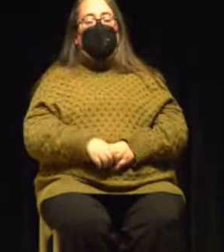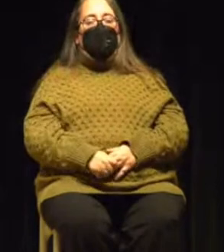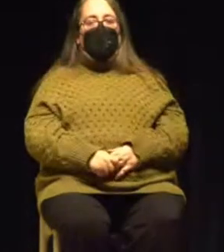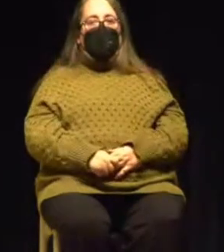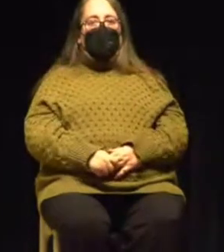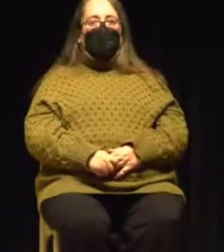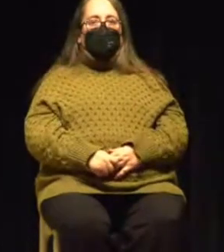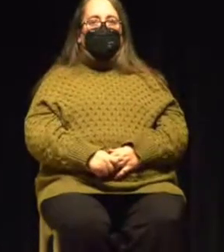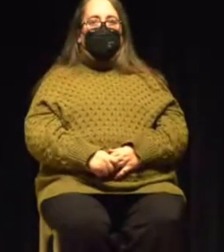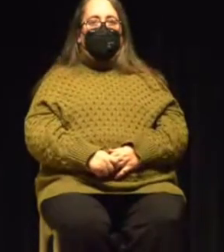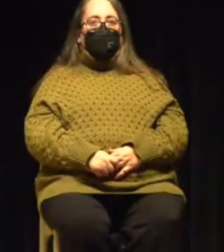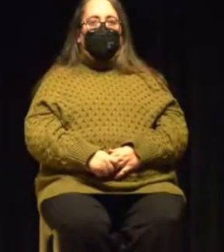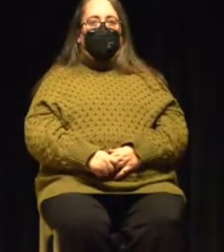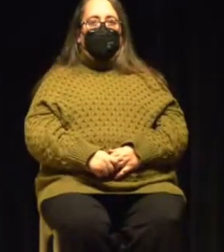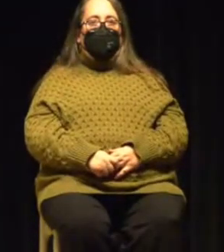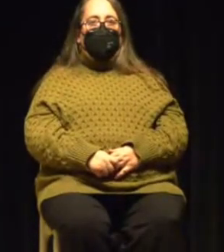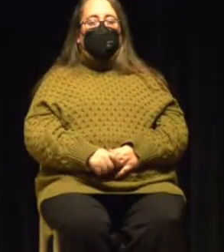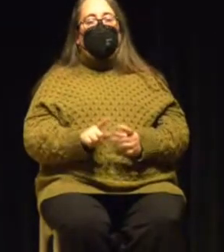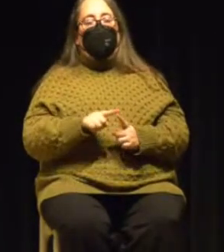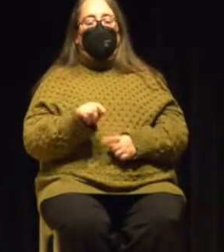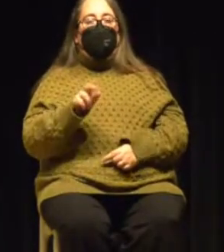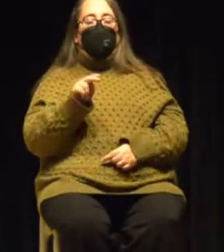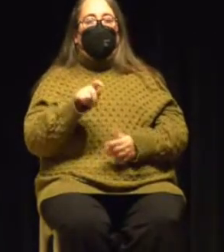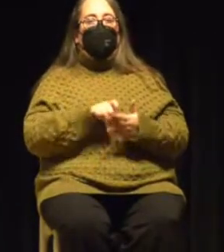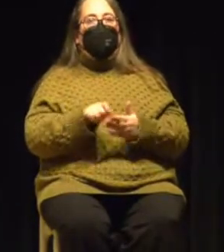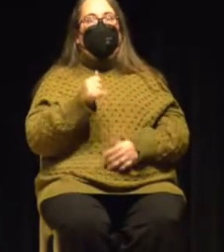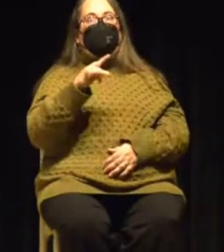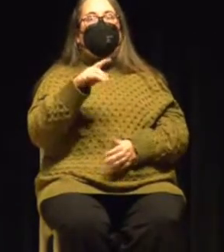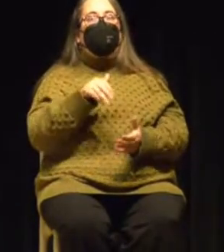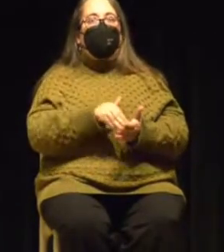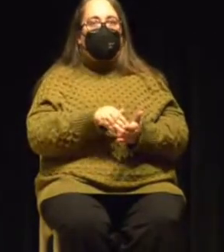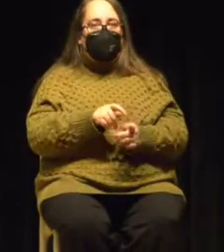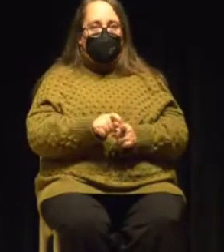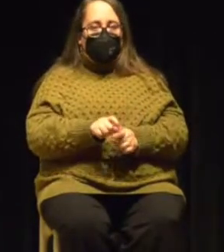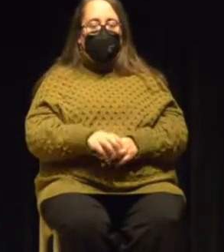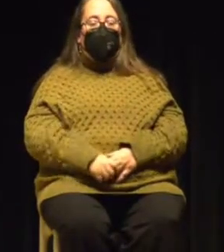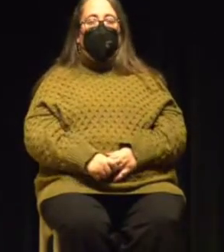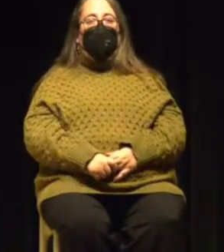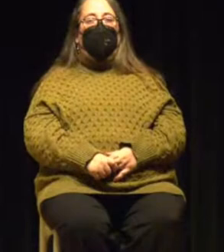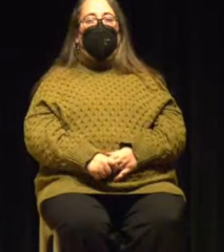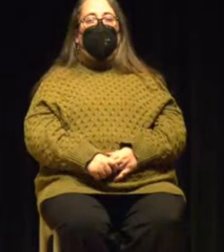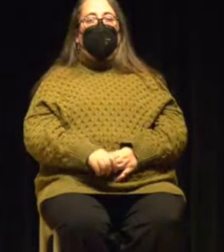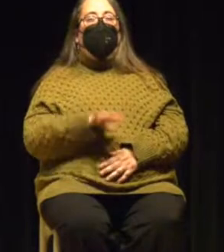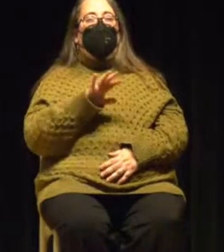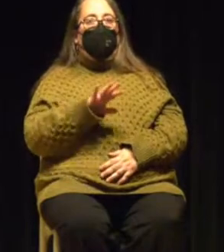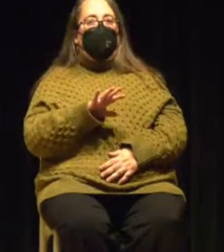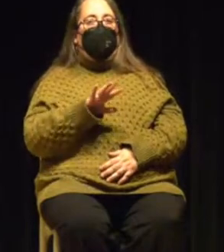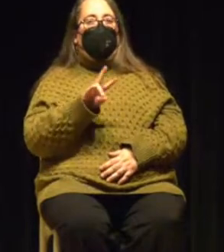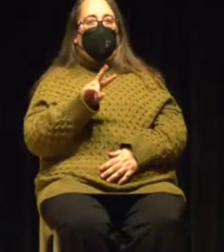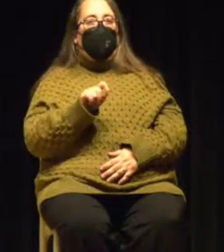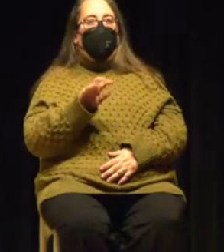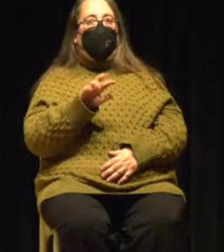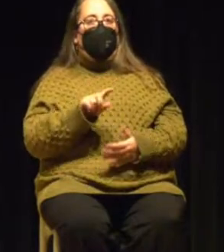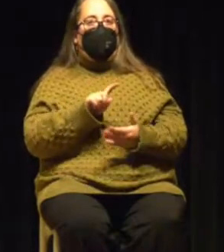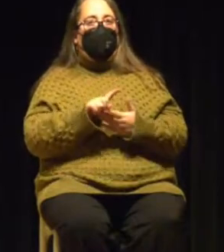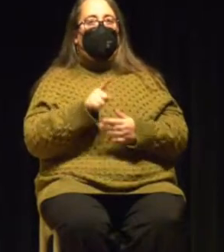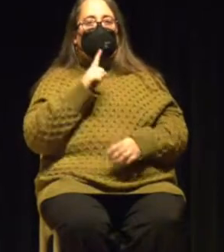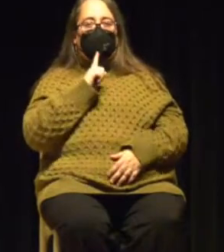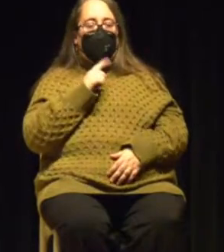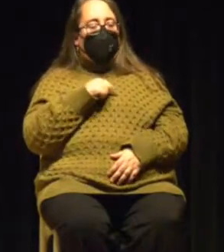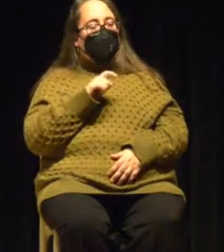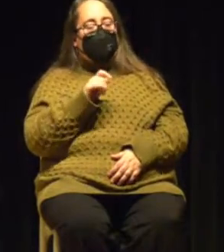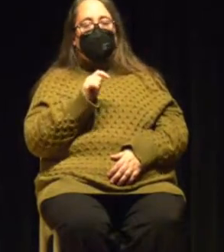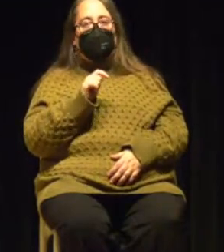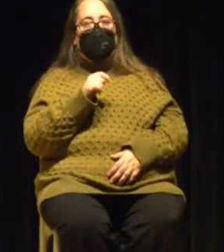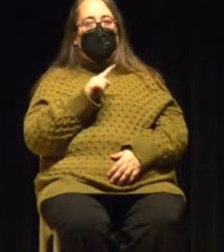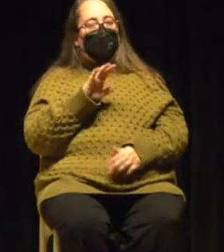where, usually when Susan wrote them, it'd be 18,000 words long. And I was like, this episode is going to be 2.5 hours long. But she's like, we need it. We